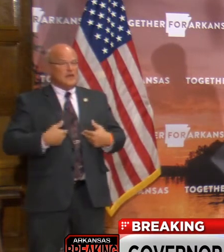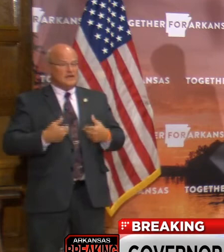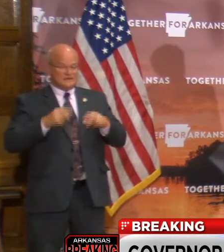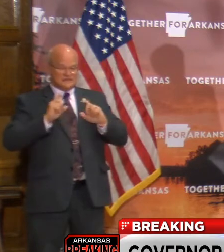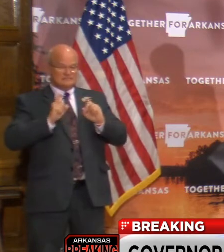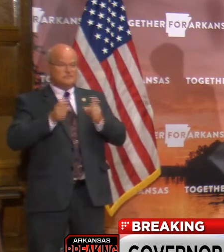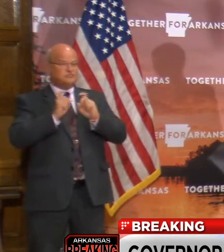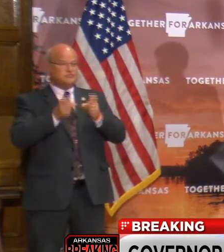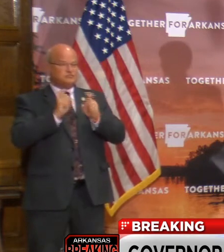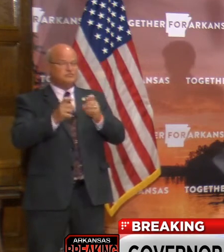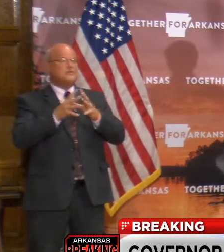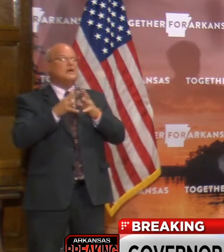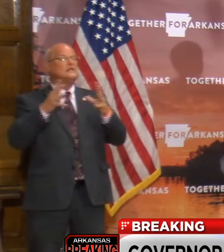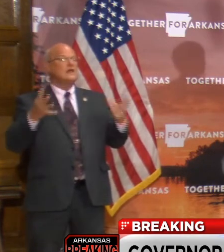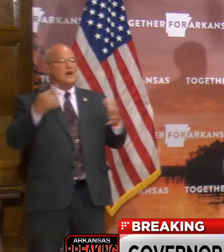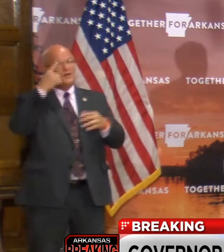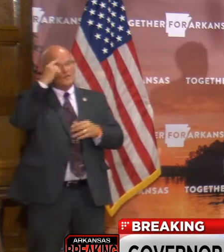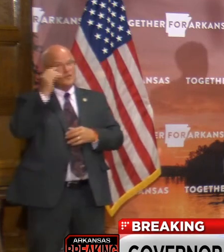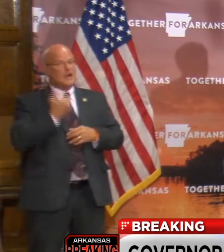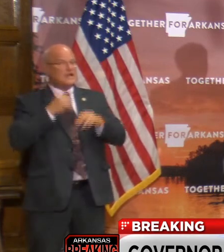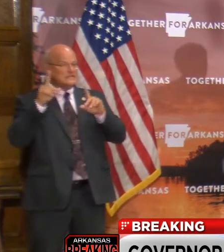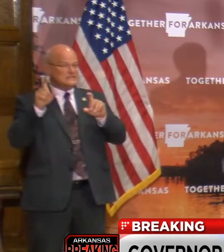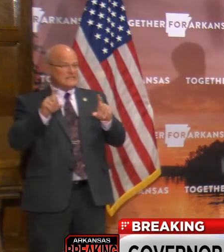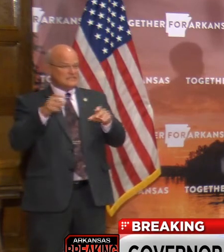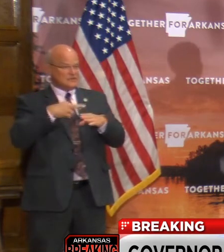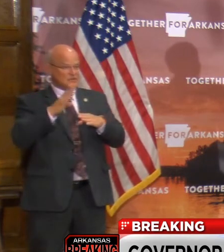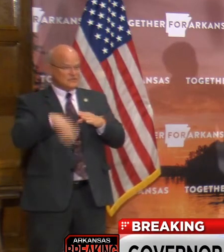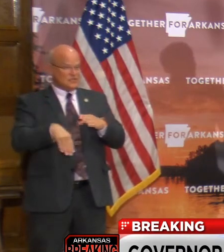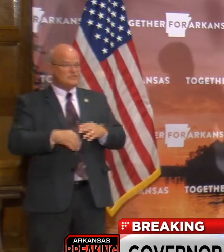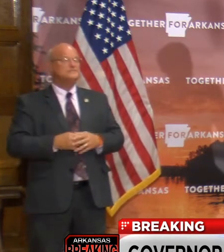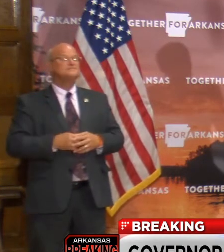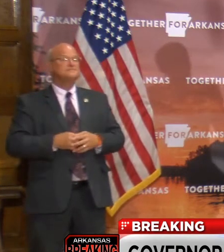contribute significantly to our testing results.